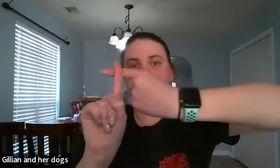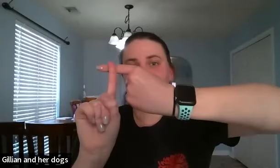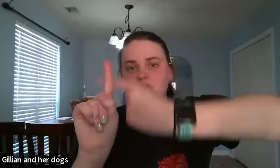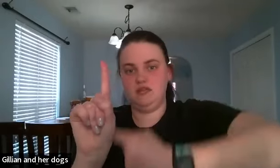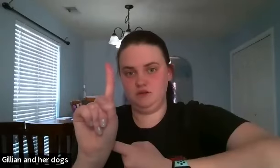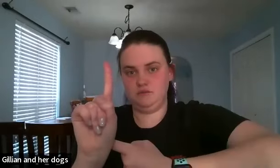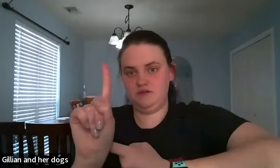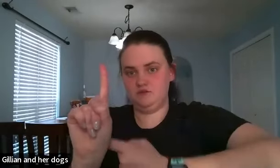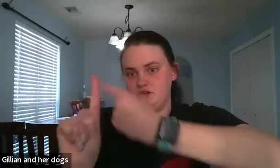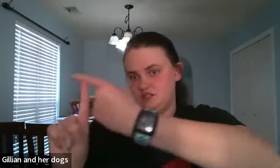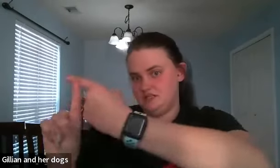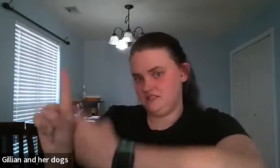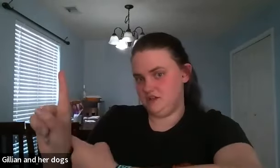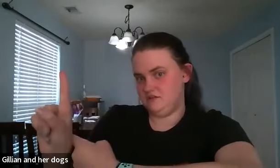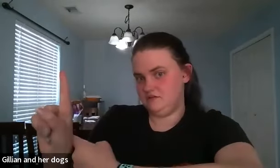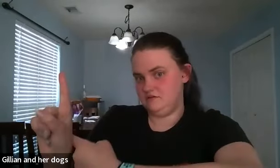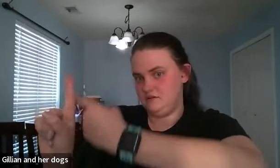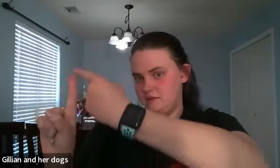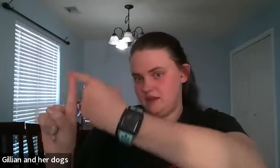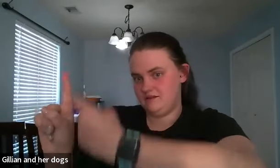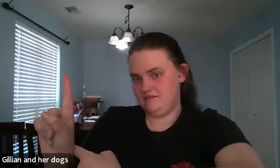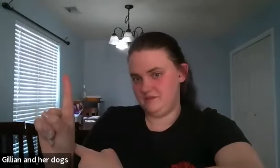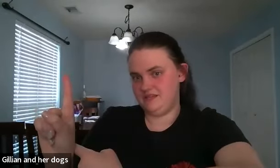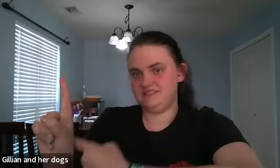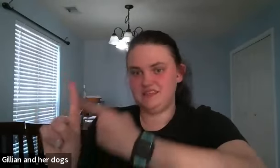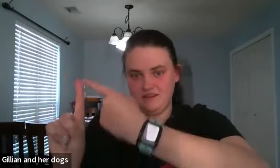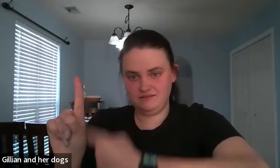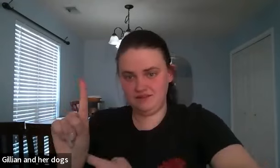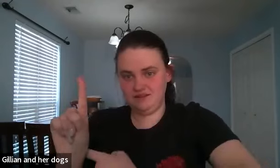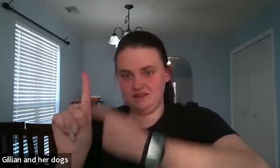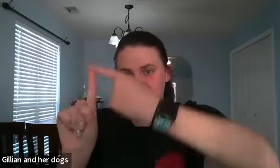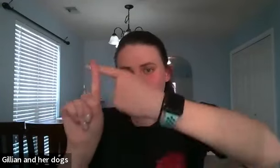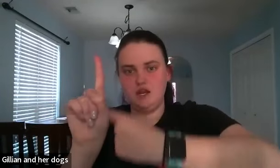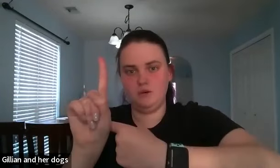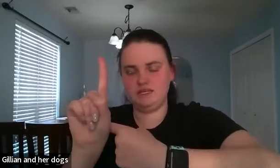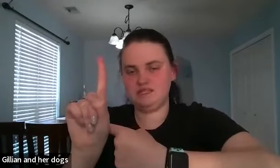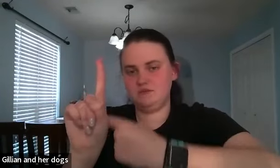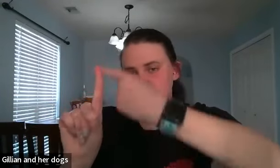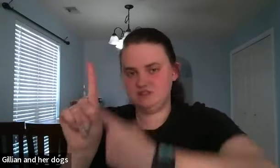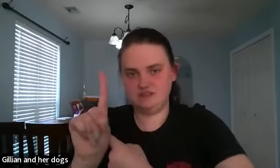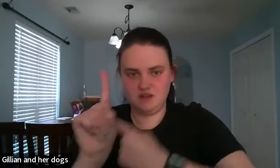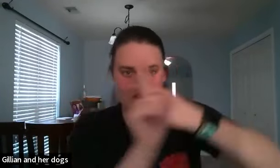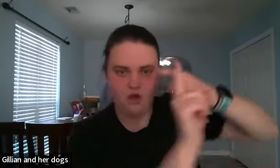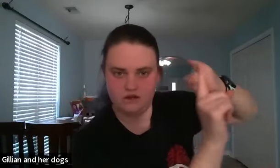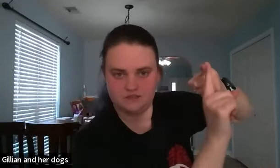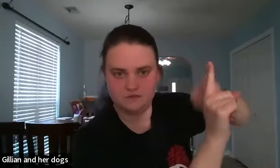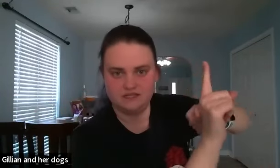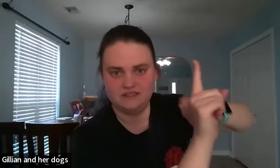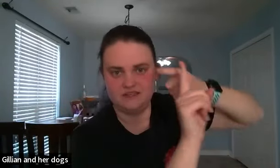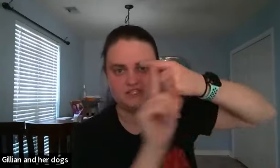And then you have them brush against each other in the back. That makes sense. Yeah. I know it is the most hardest one to like